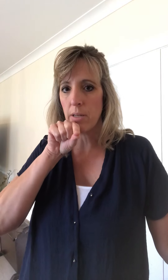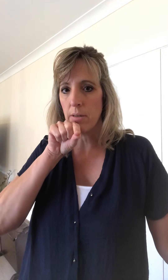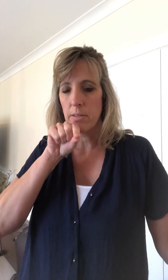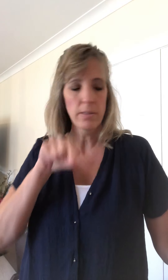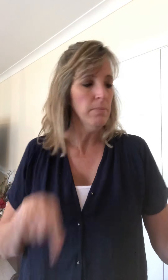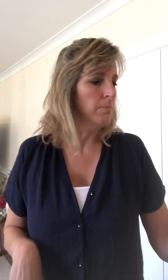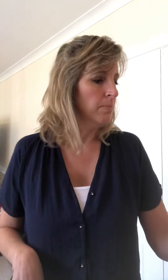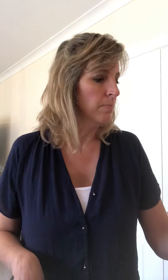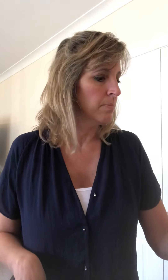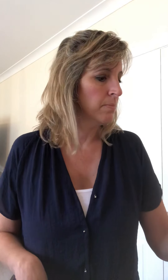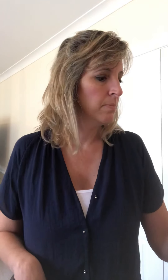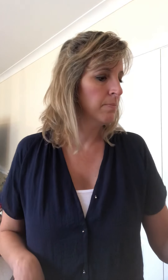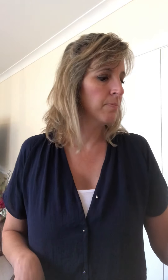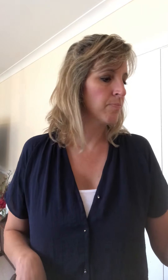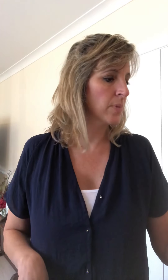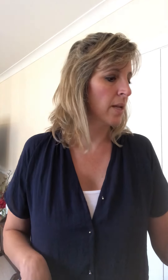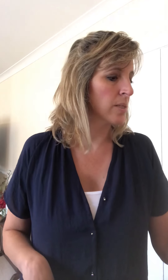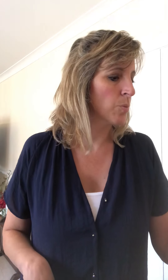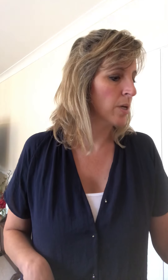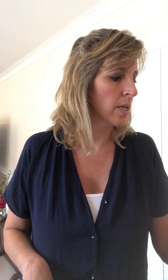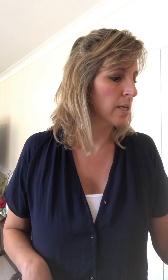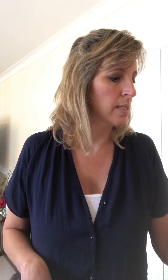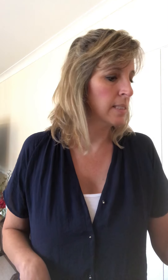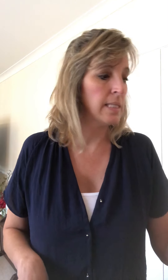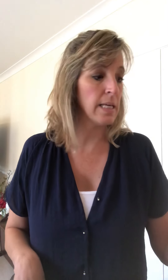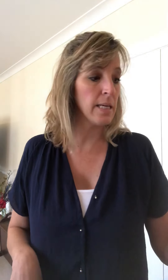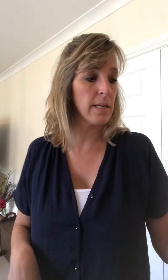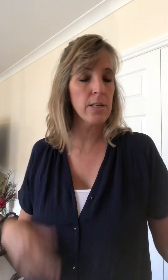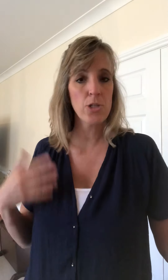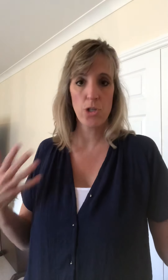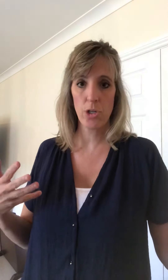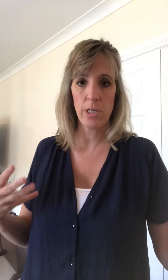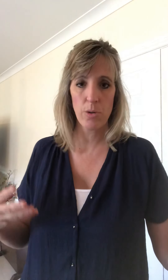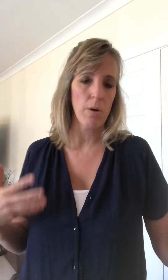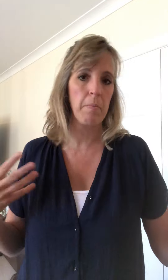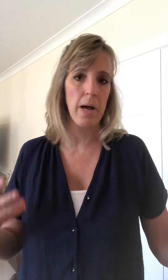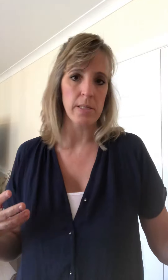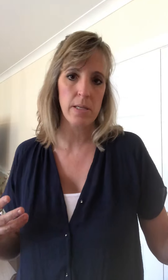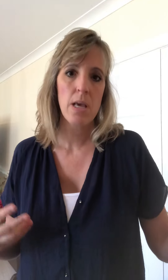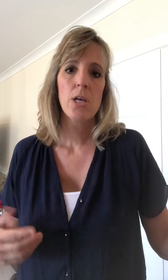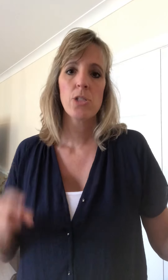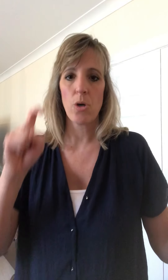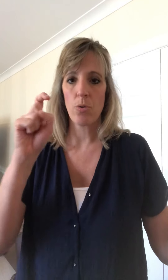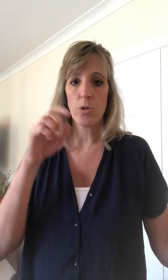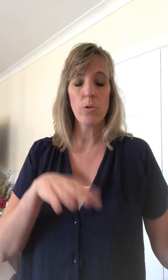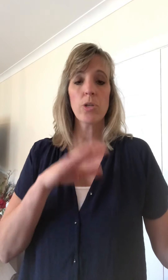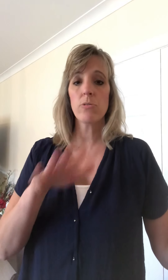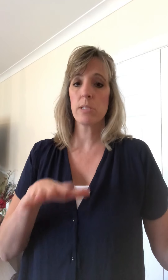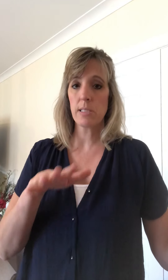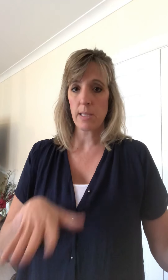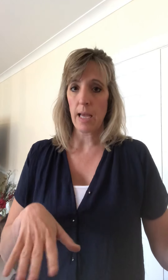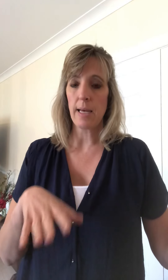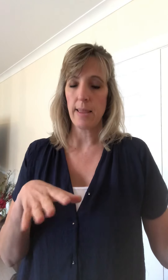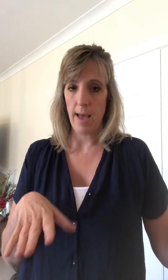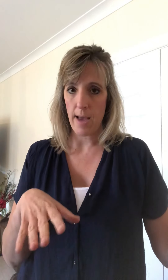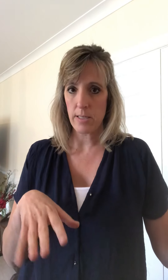Chicken. The next one is need, should, or must. So you will use this sign a lot.